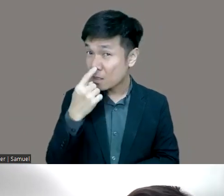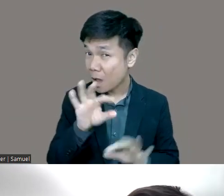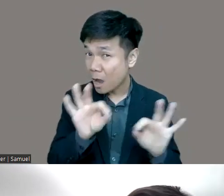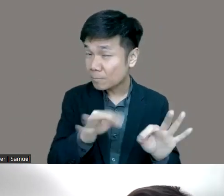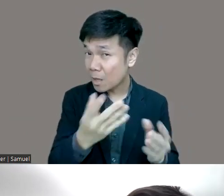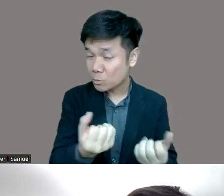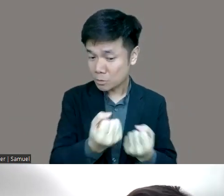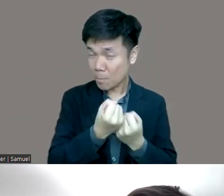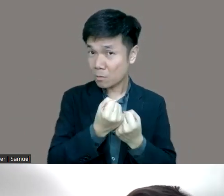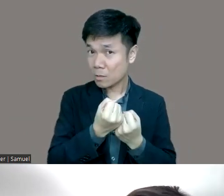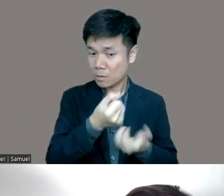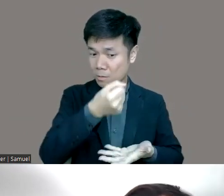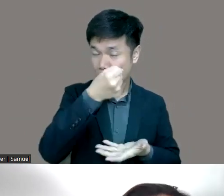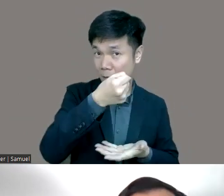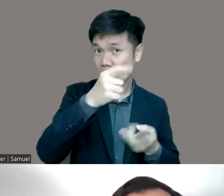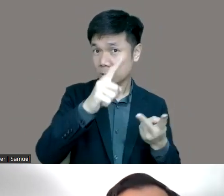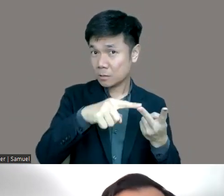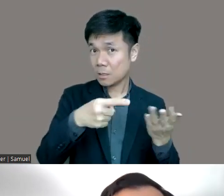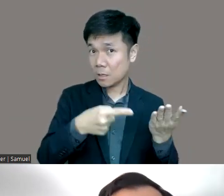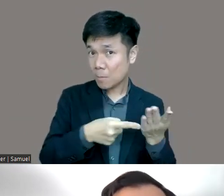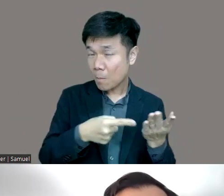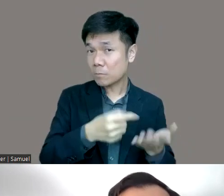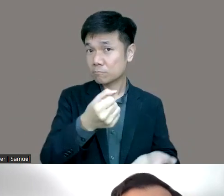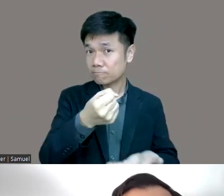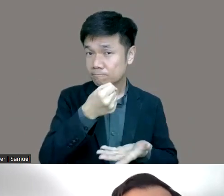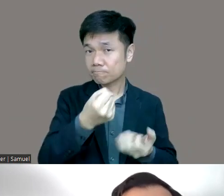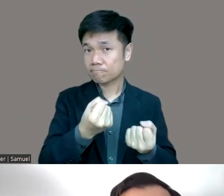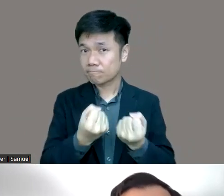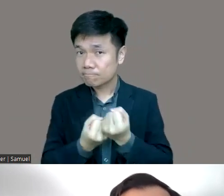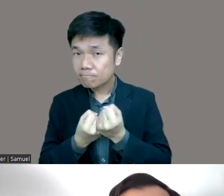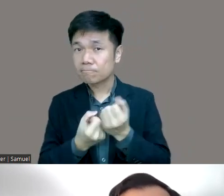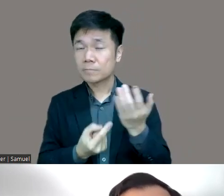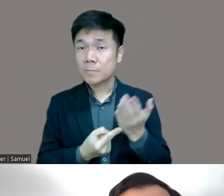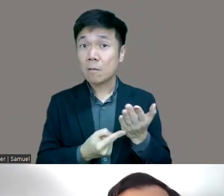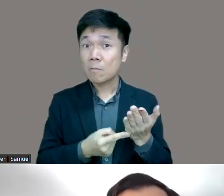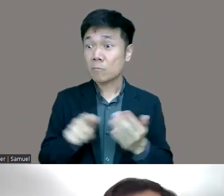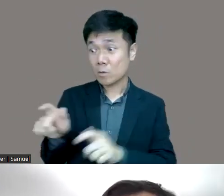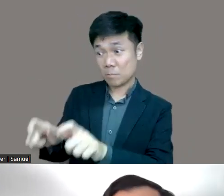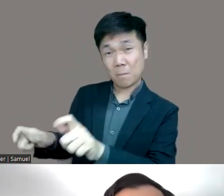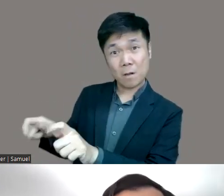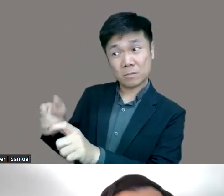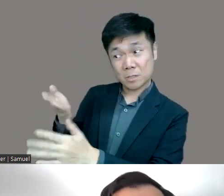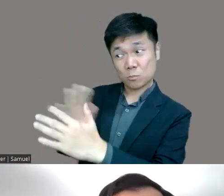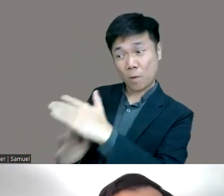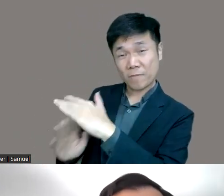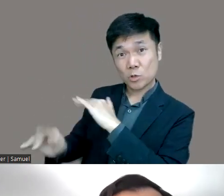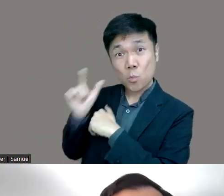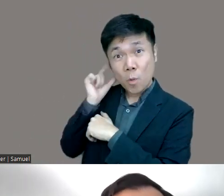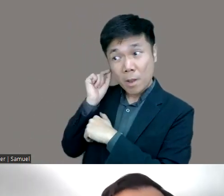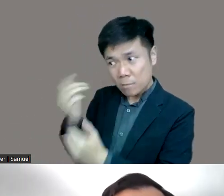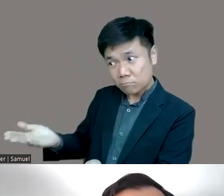support technically, financially, to see how we can bring these women back to their normal life. Thank you.